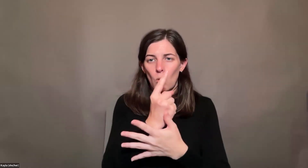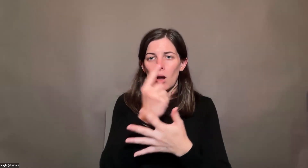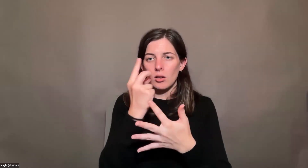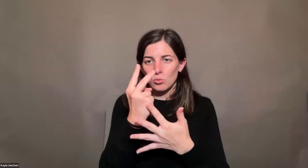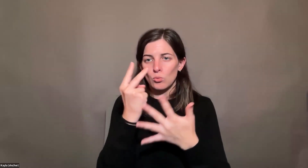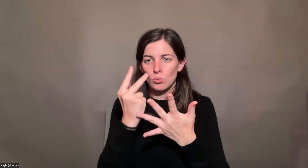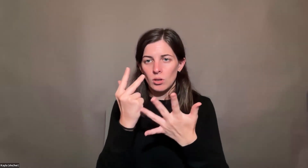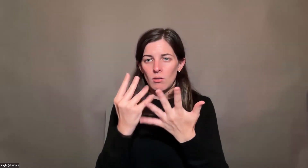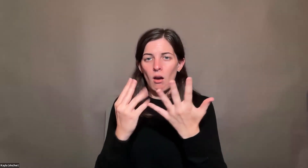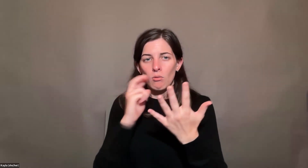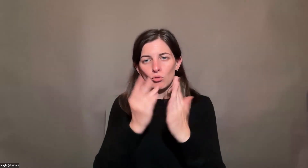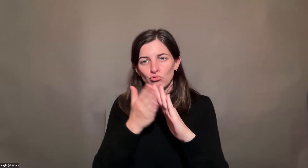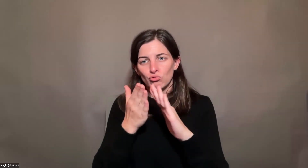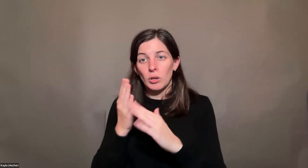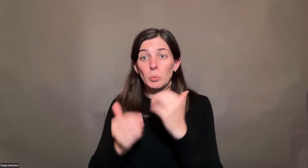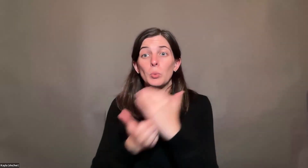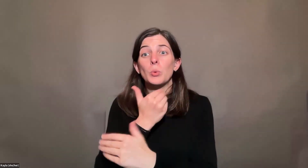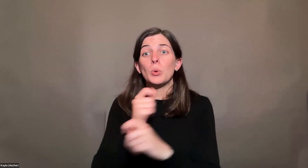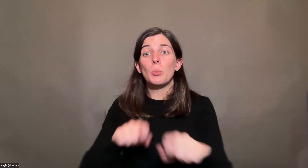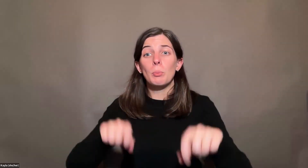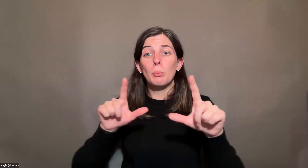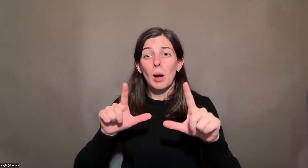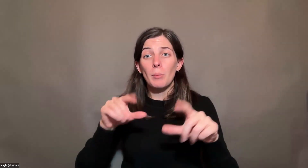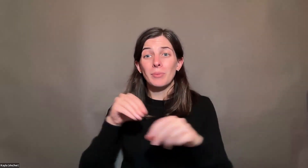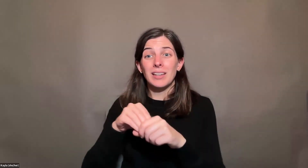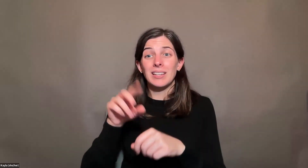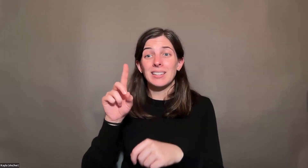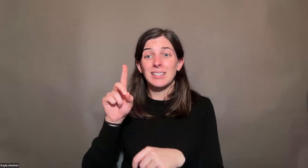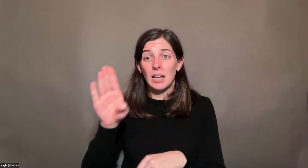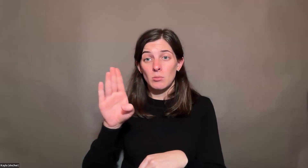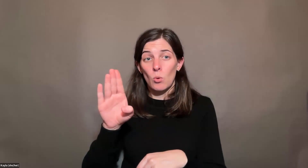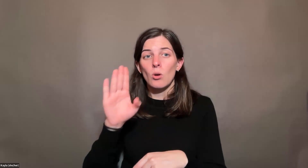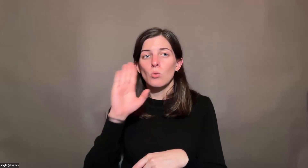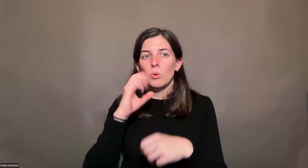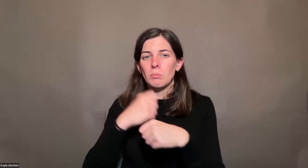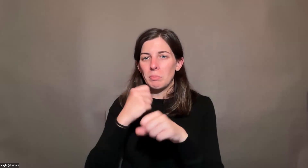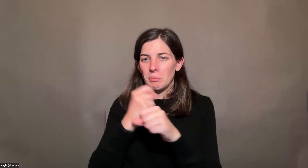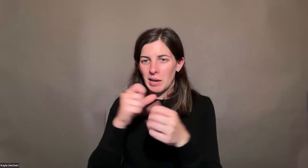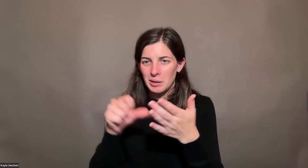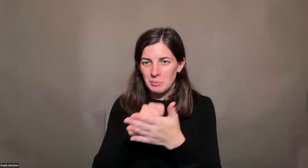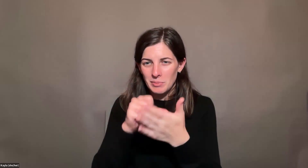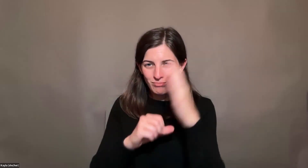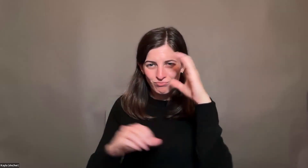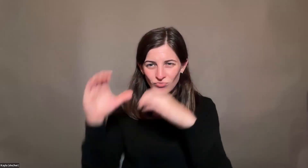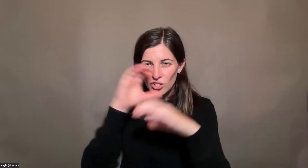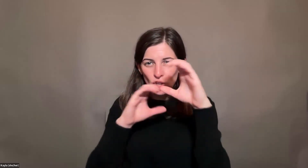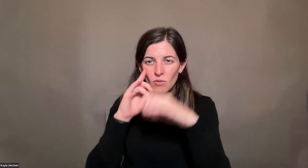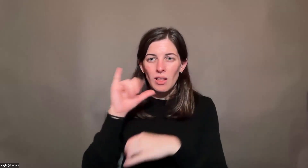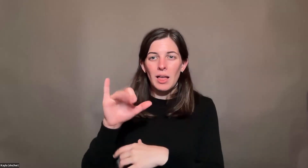It will open a new pop-up, log into my dashboard, create a page, search for the featured post, insert into the block, save the